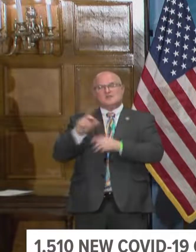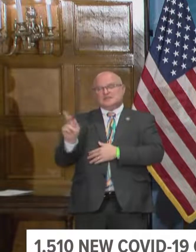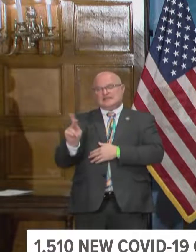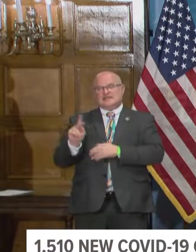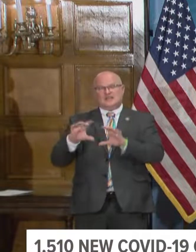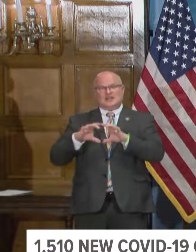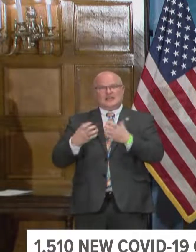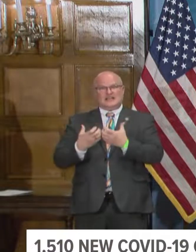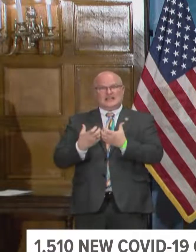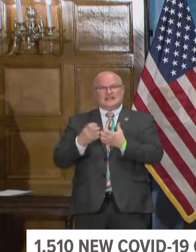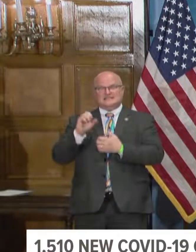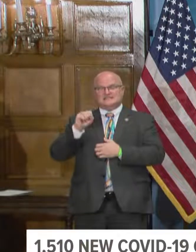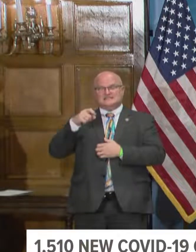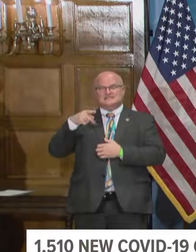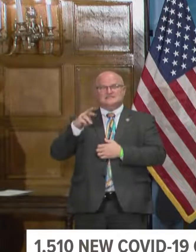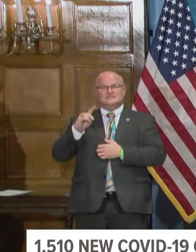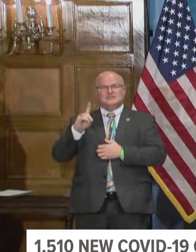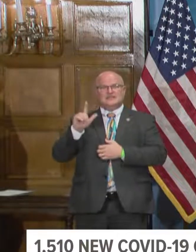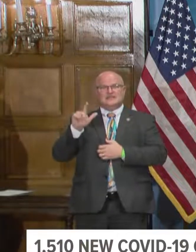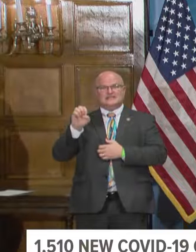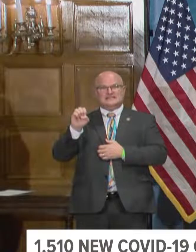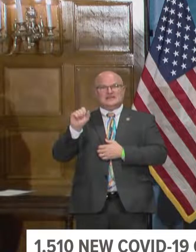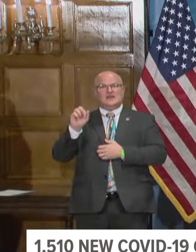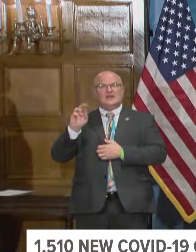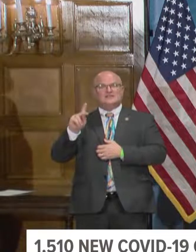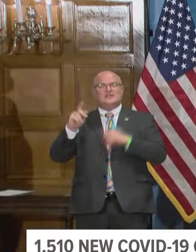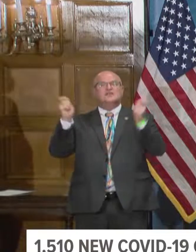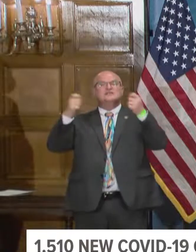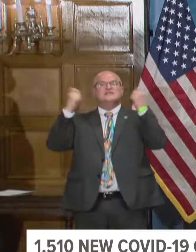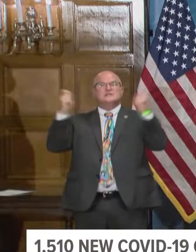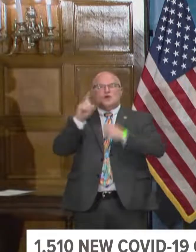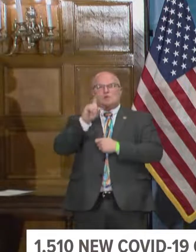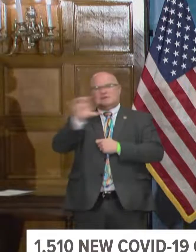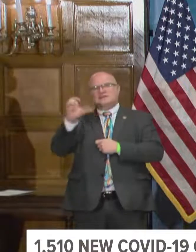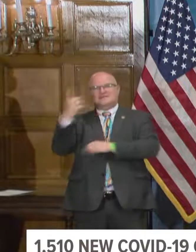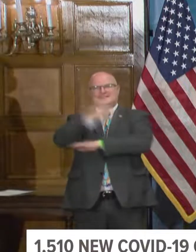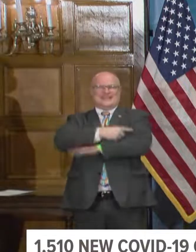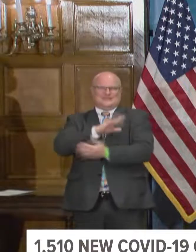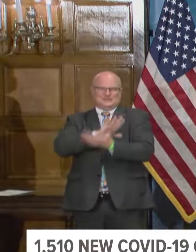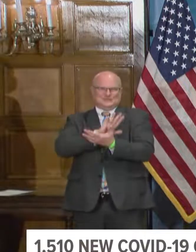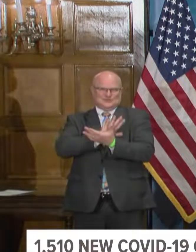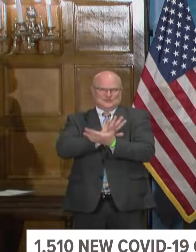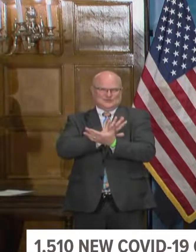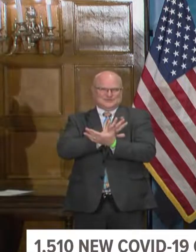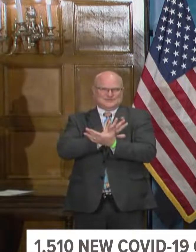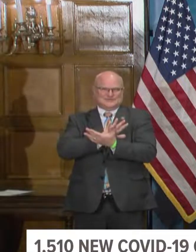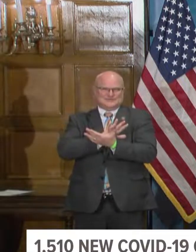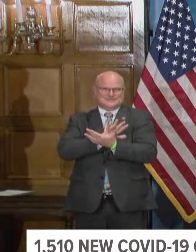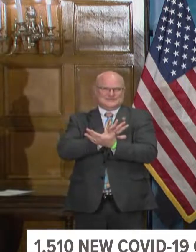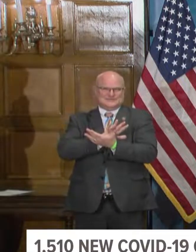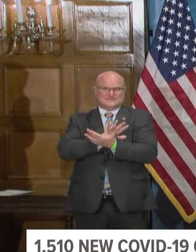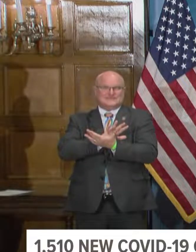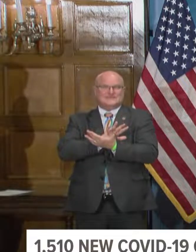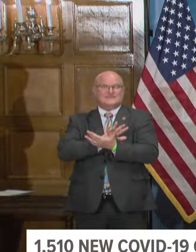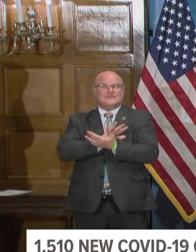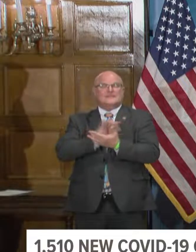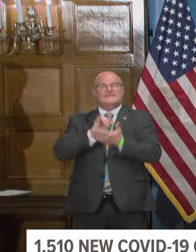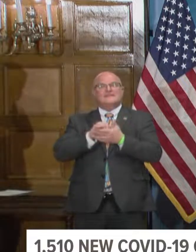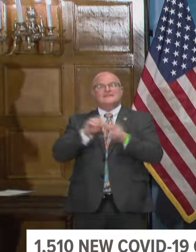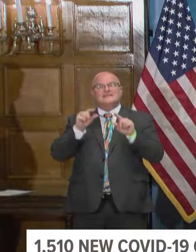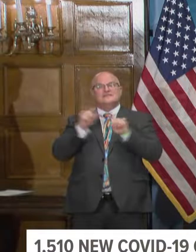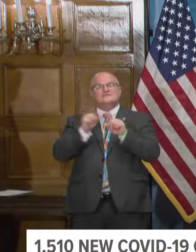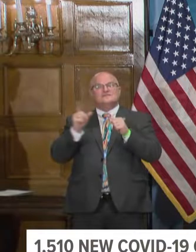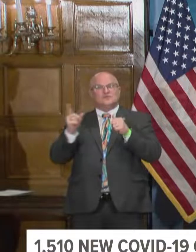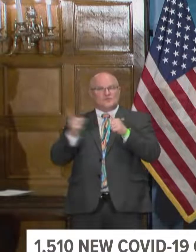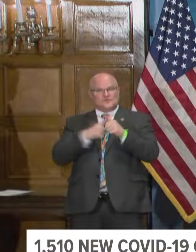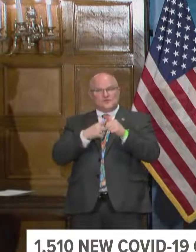Springdale, Arkansas, with students who were celebrating their 100th day of school. The term first 100